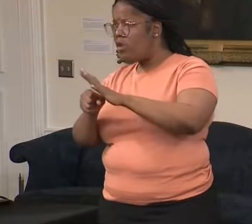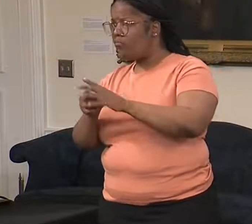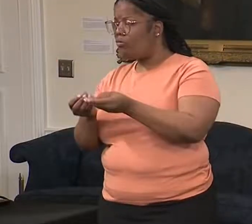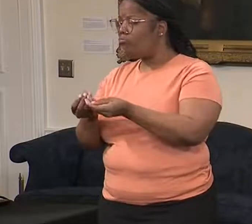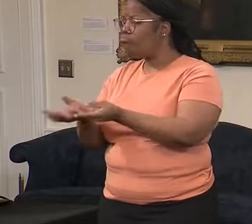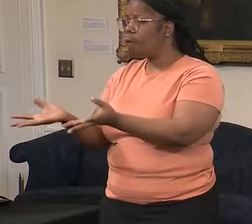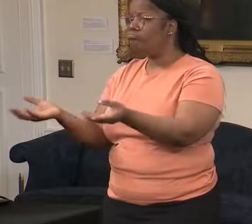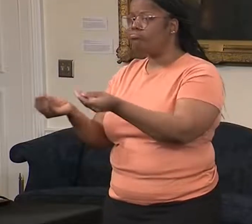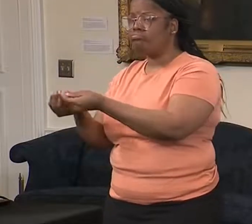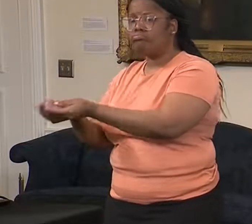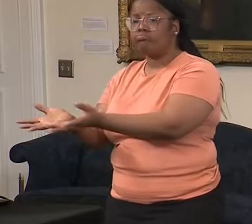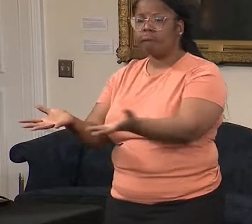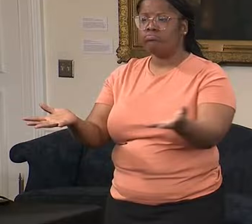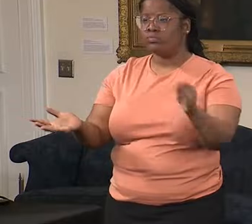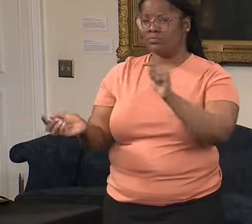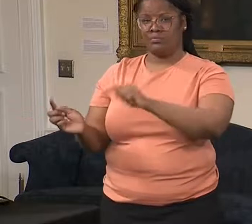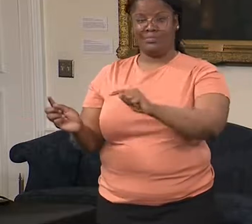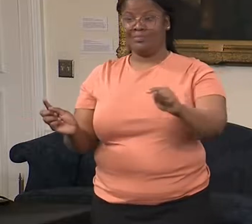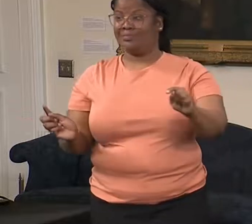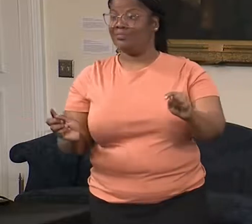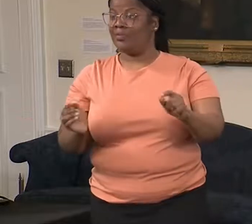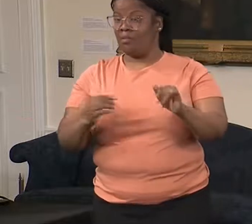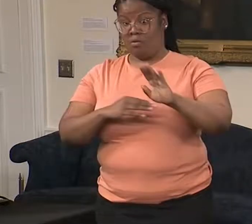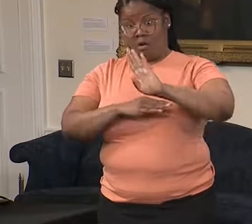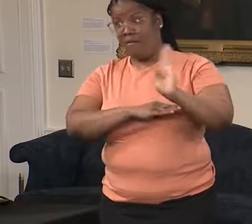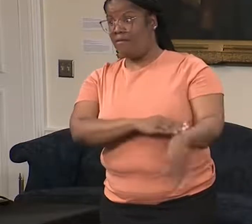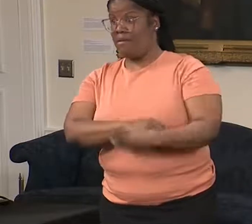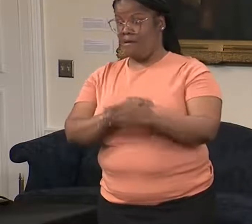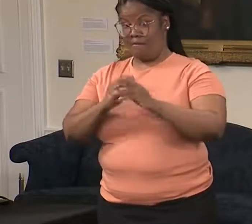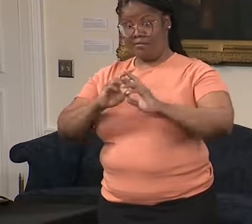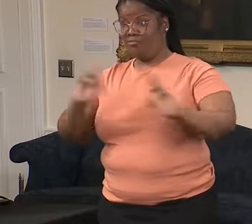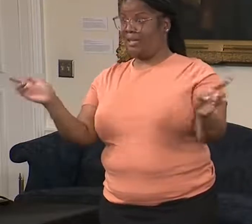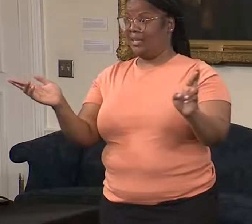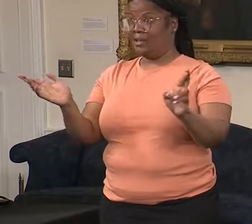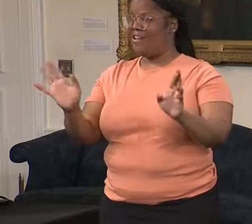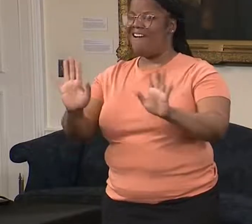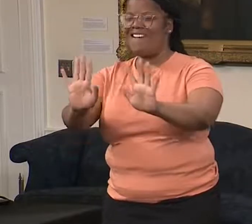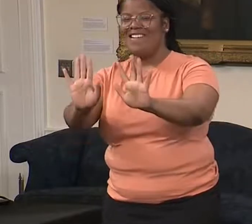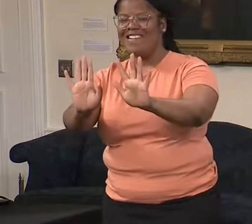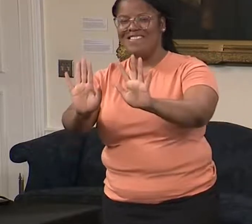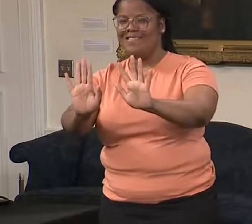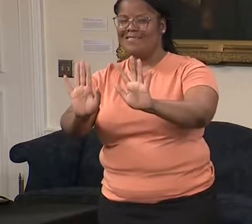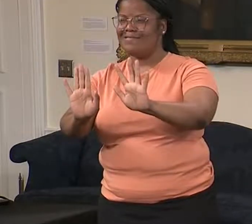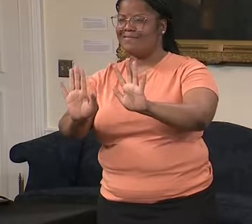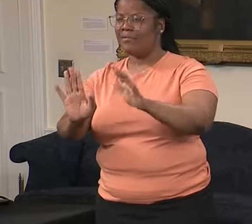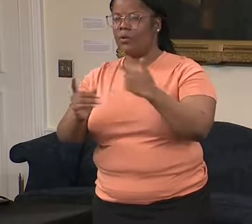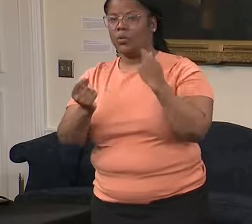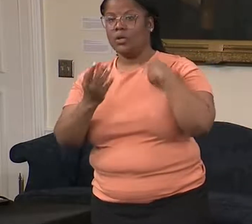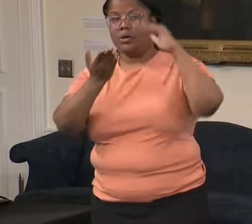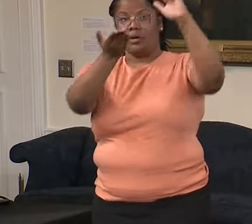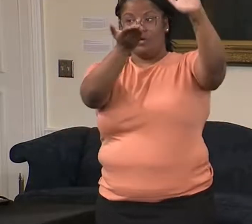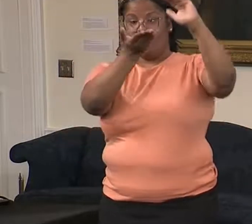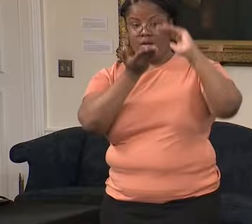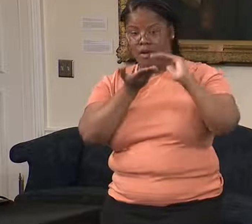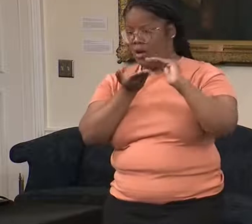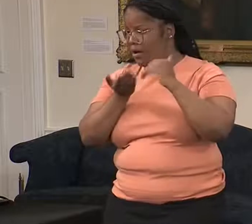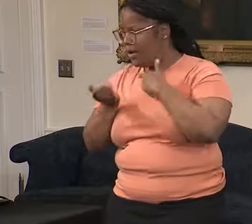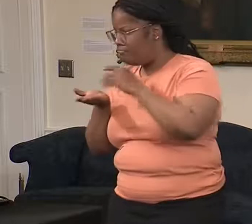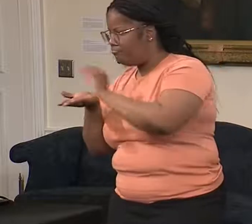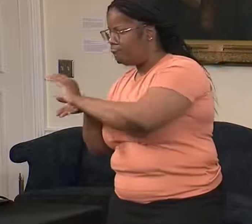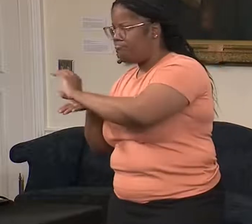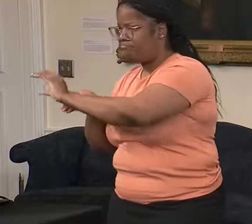ramping up. So it's not going to be instantly, millions of people tomorrow are going to be able to get one, but over the next several weeks they